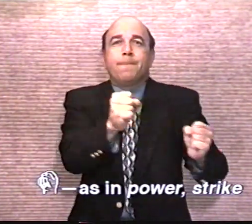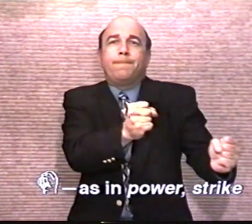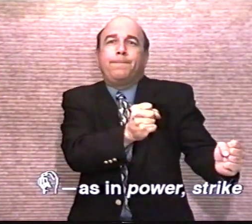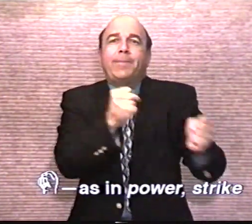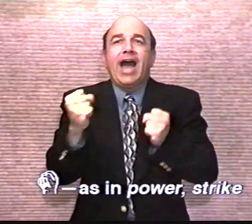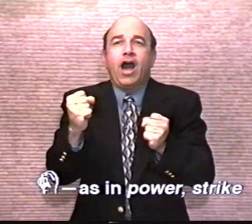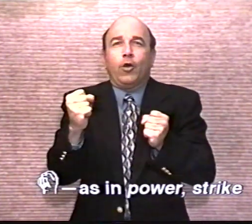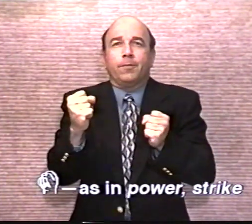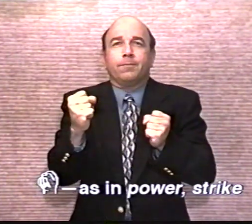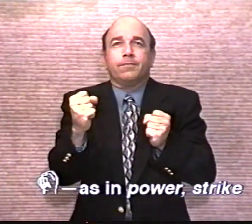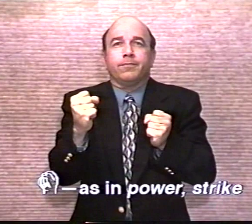power,